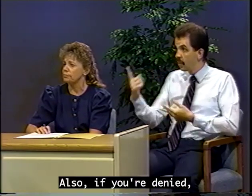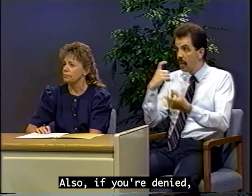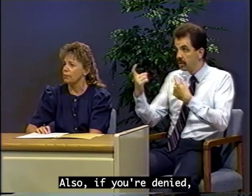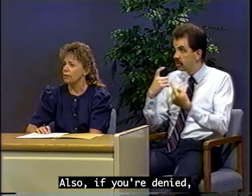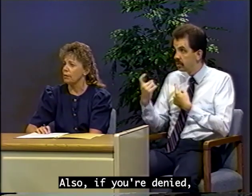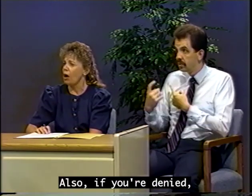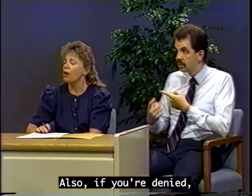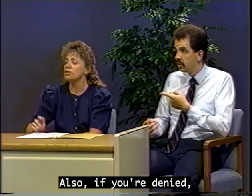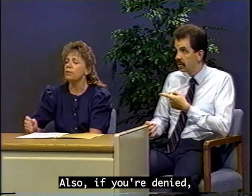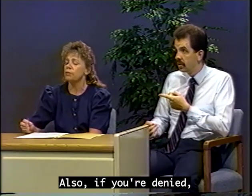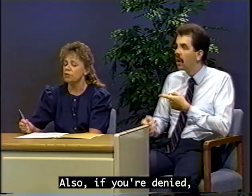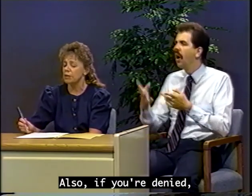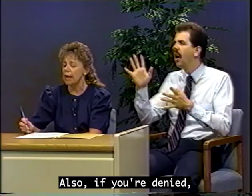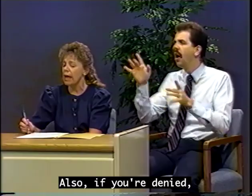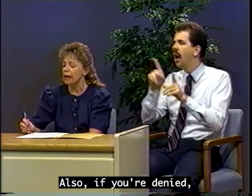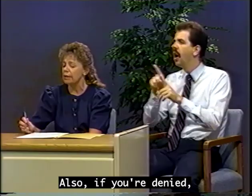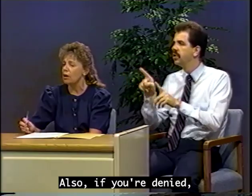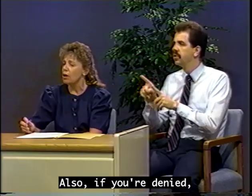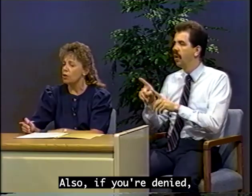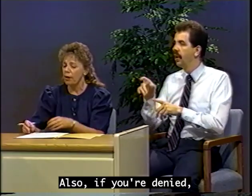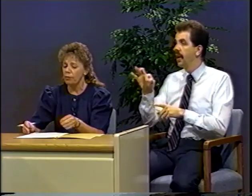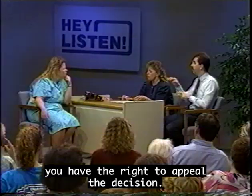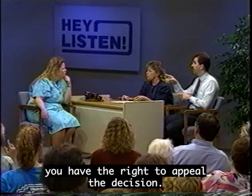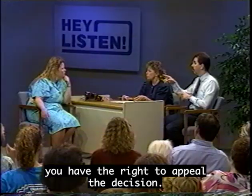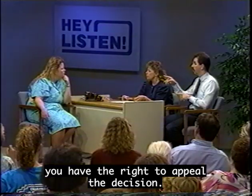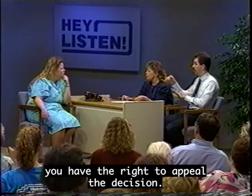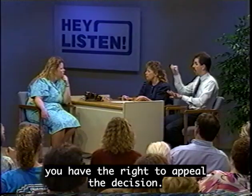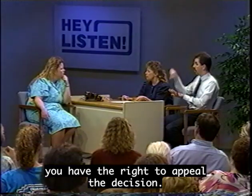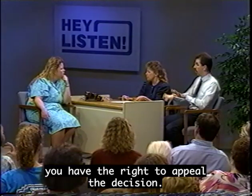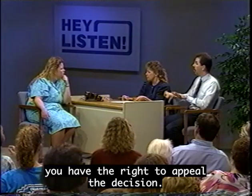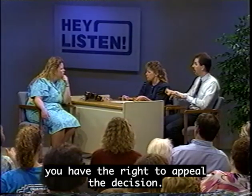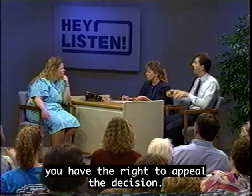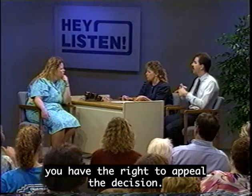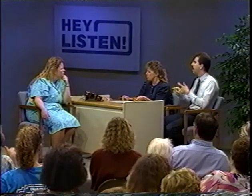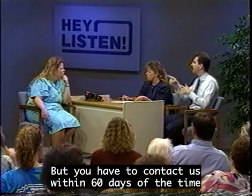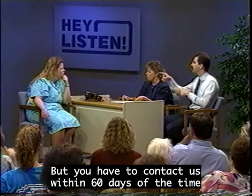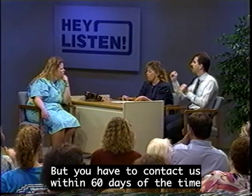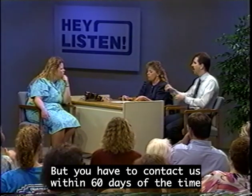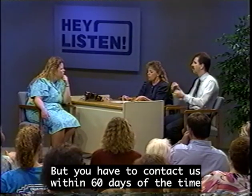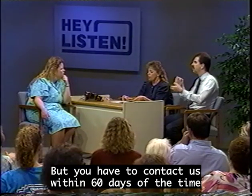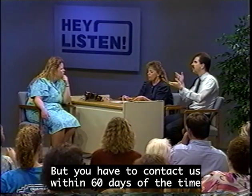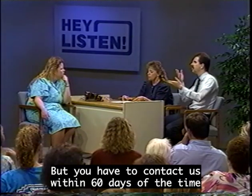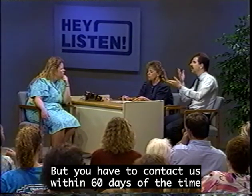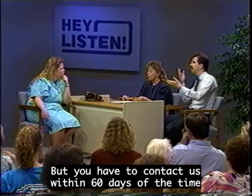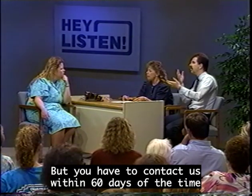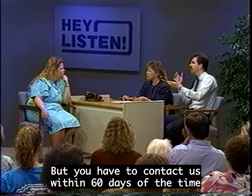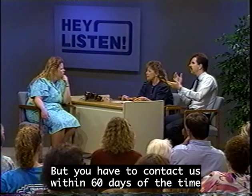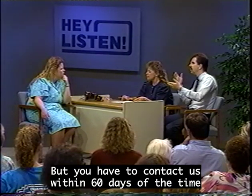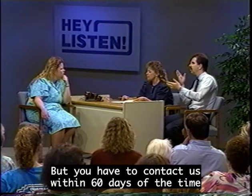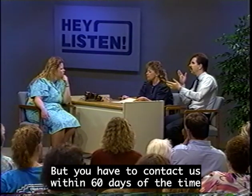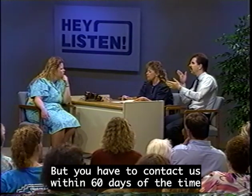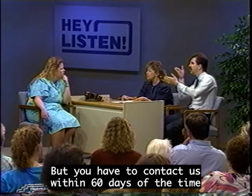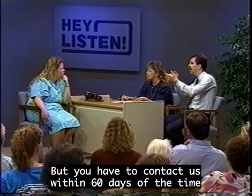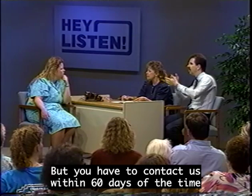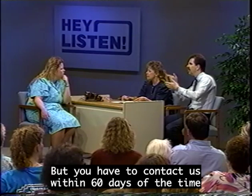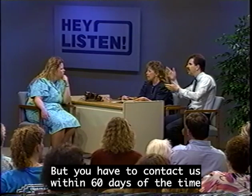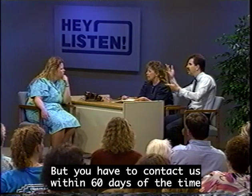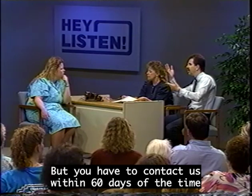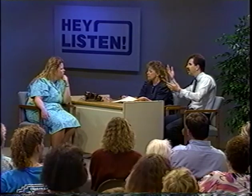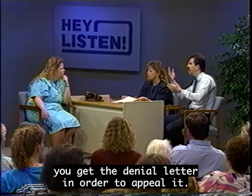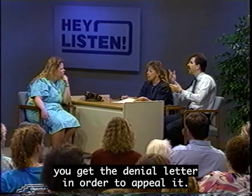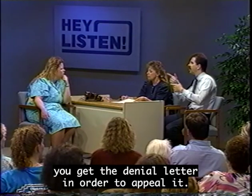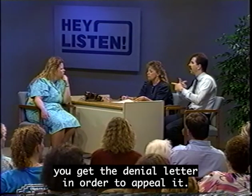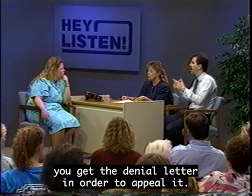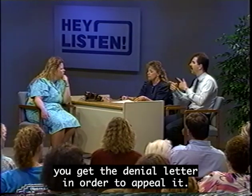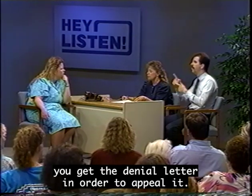Also, if you're denied, you have the right to appeal the decision. But you have to contact us within 60